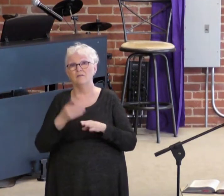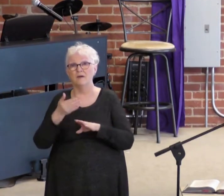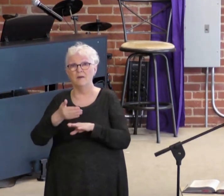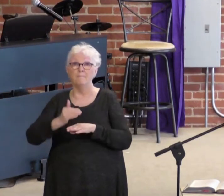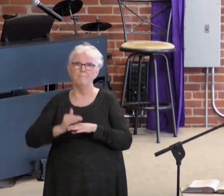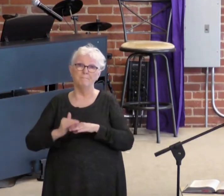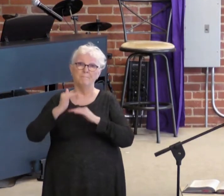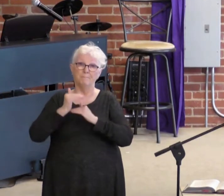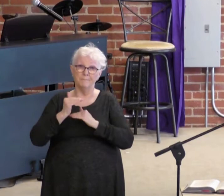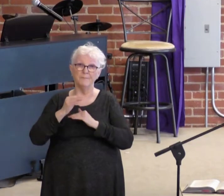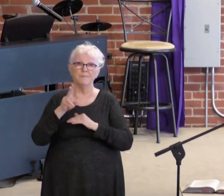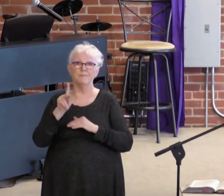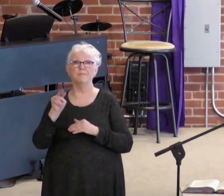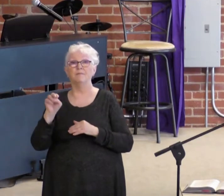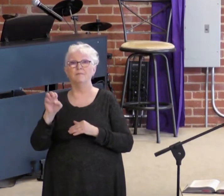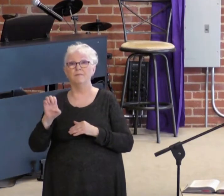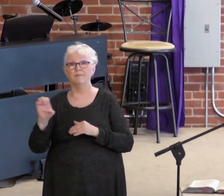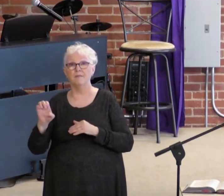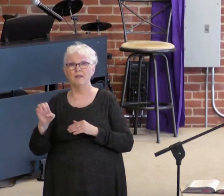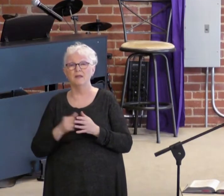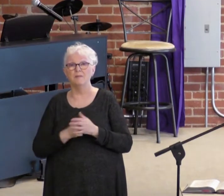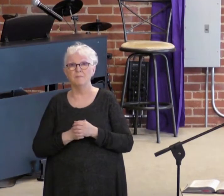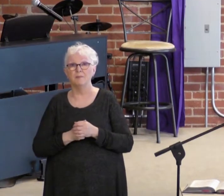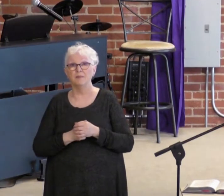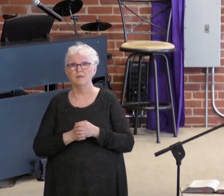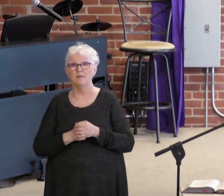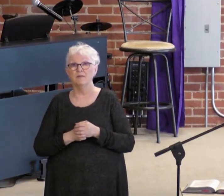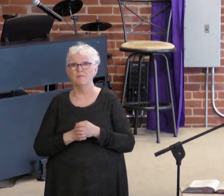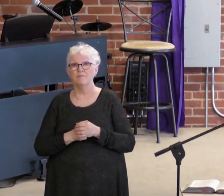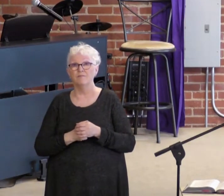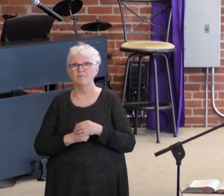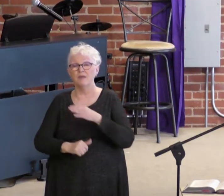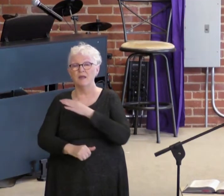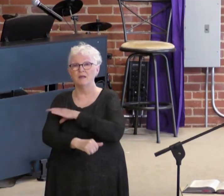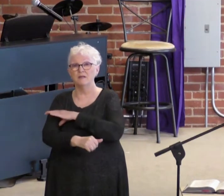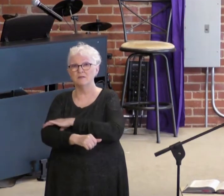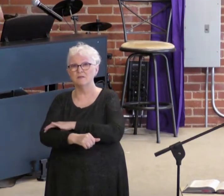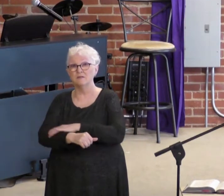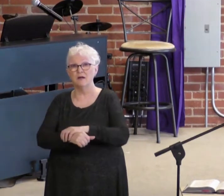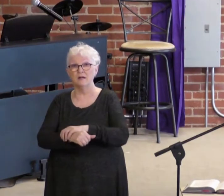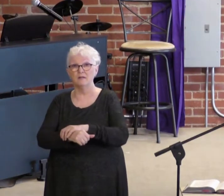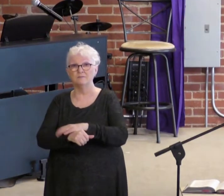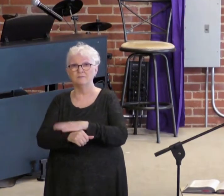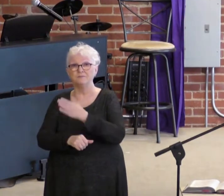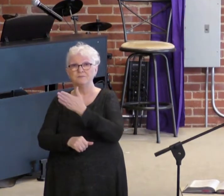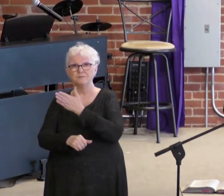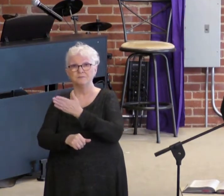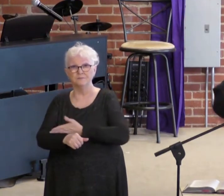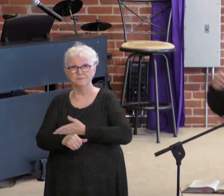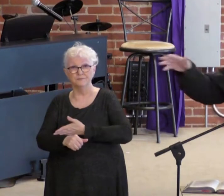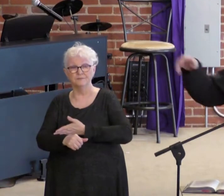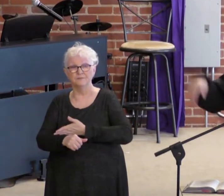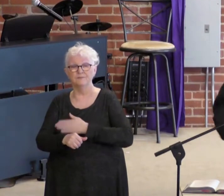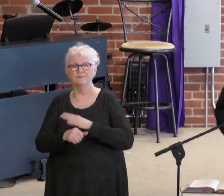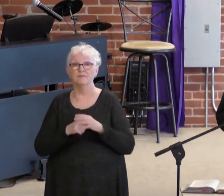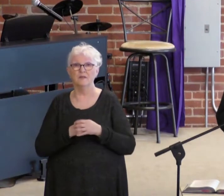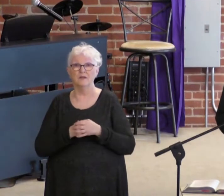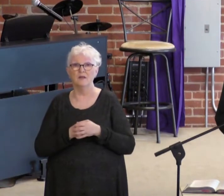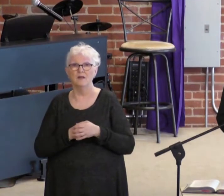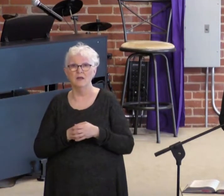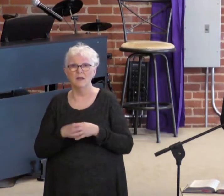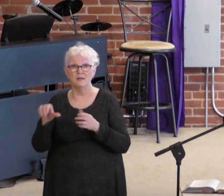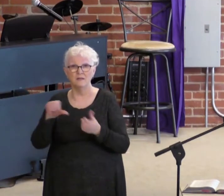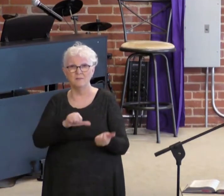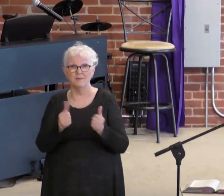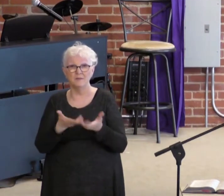the elbow. That was his right hand that was missing, and he had one arm. And he was baptized